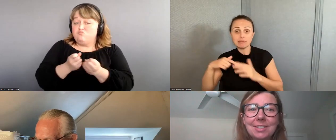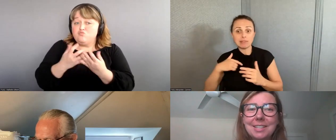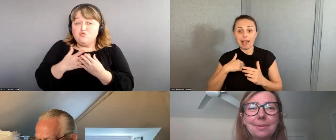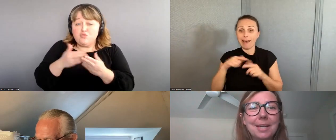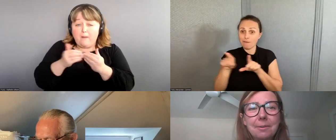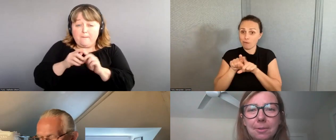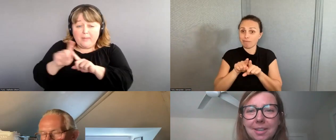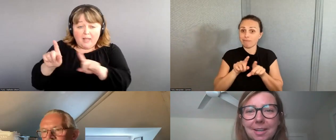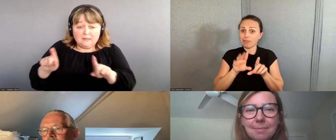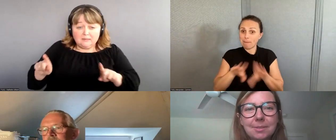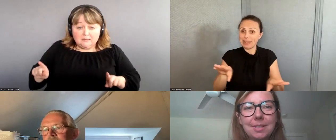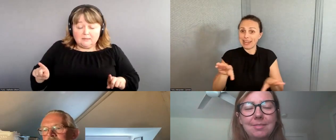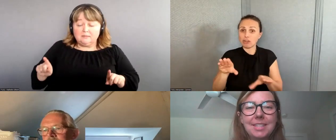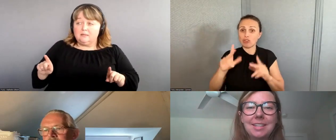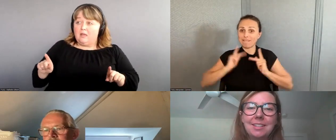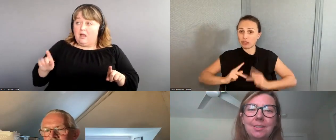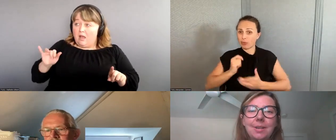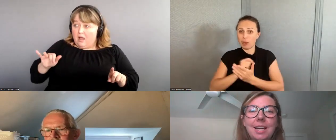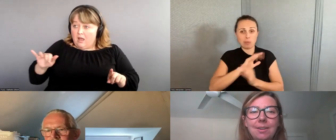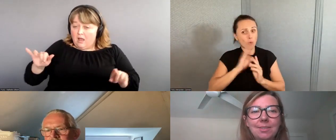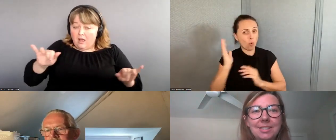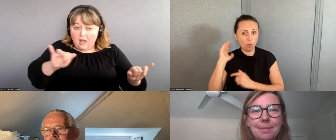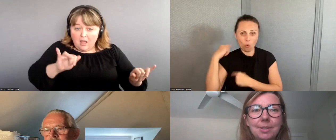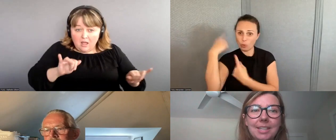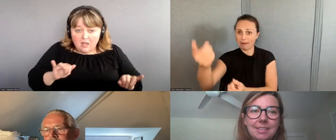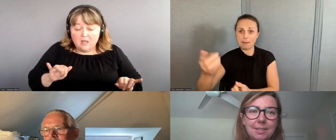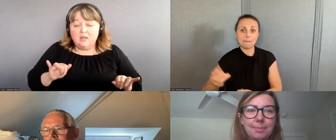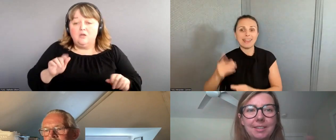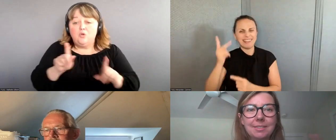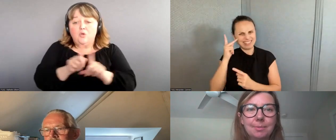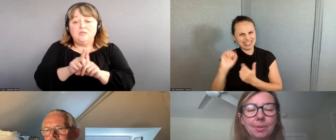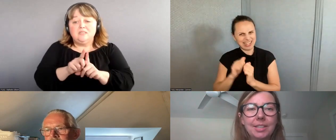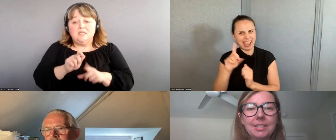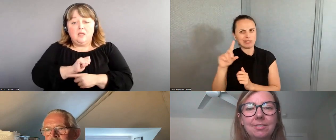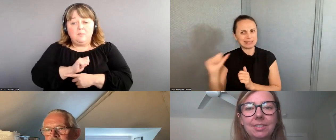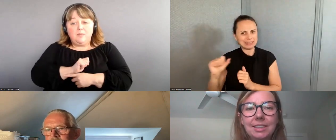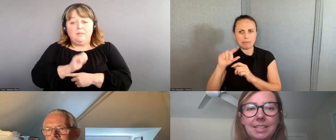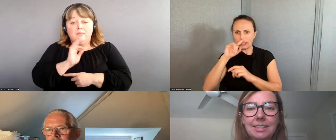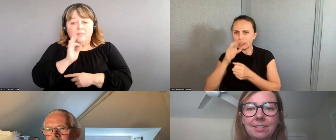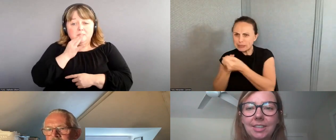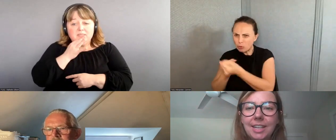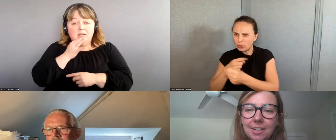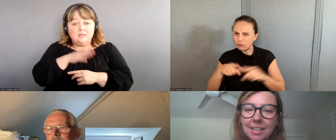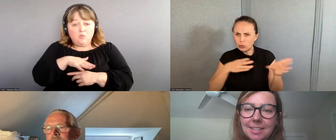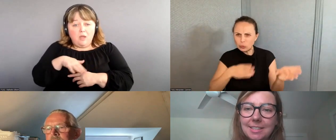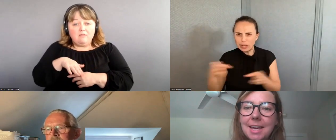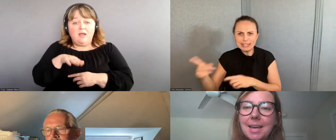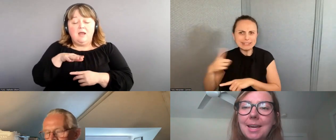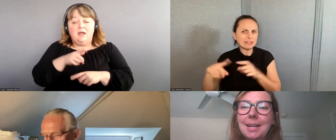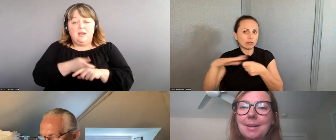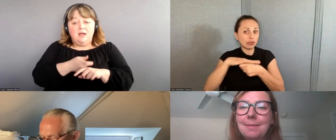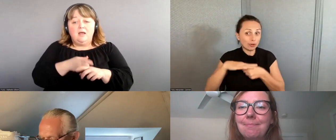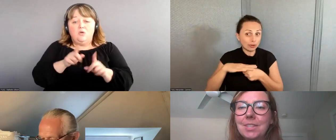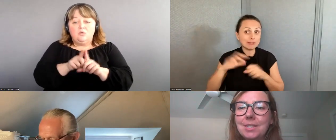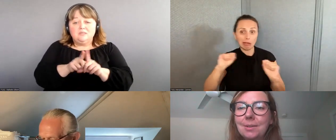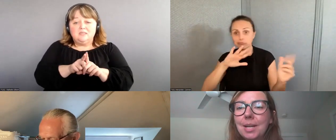pediatric physio that whole time. So I've seen, how disabled kids are being supported differently in different areas.